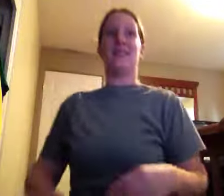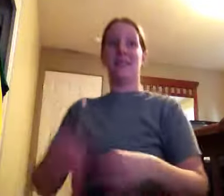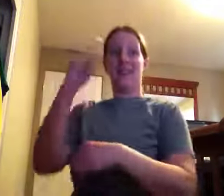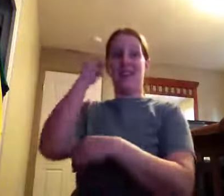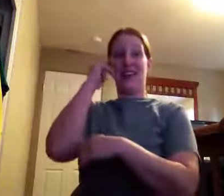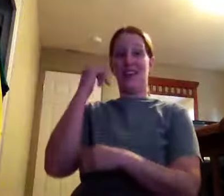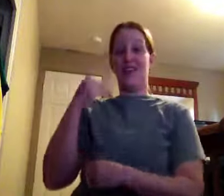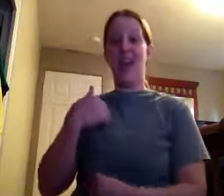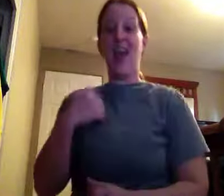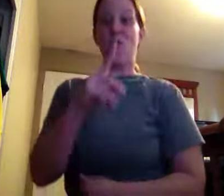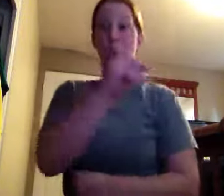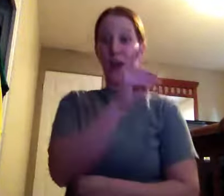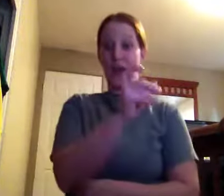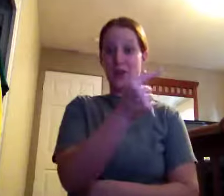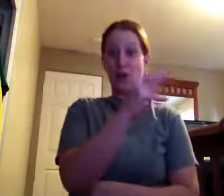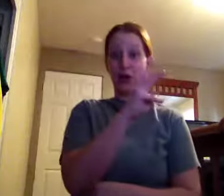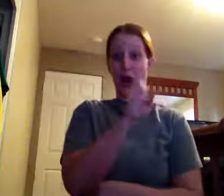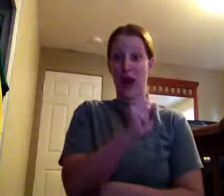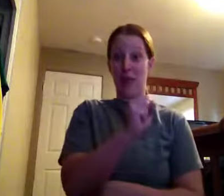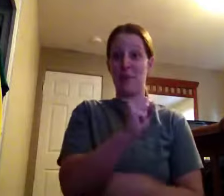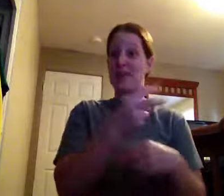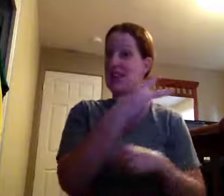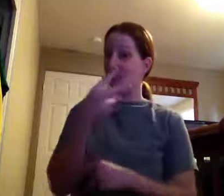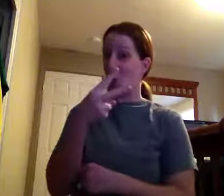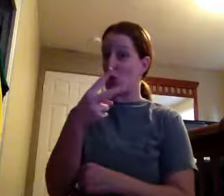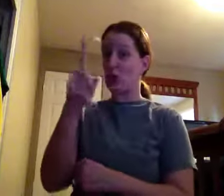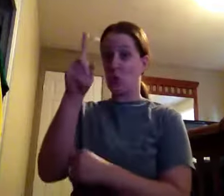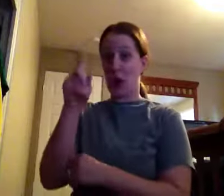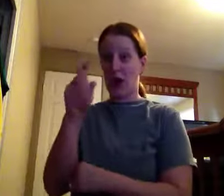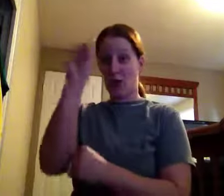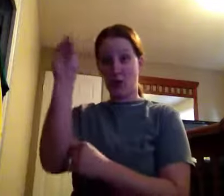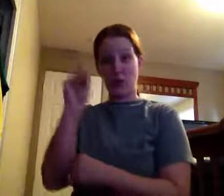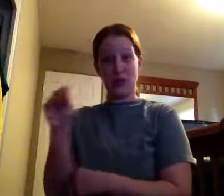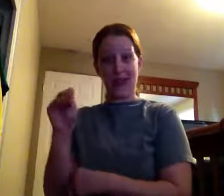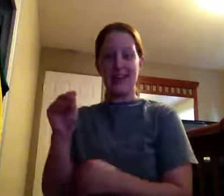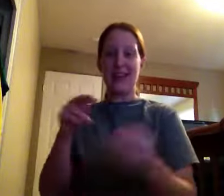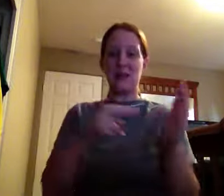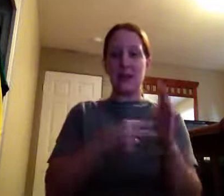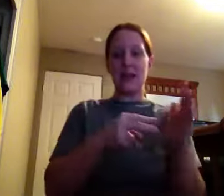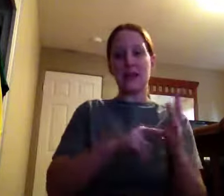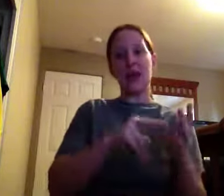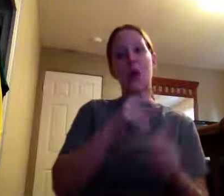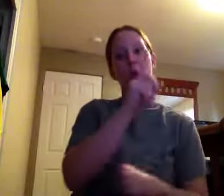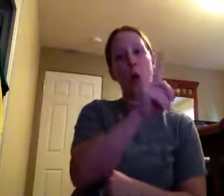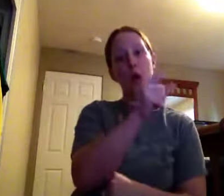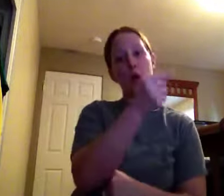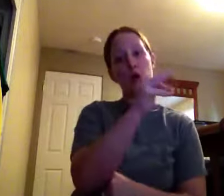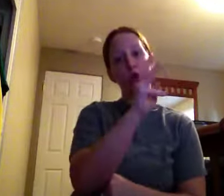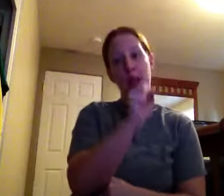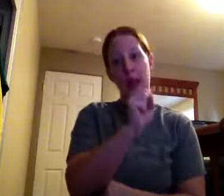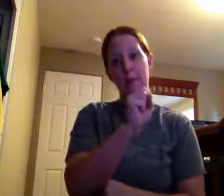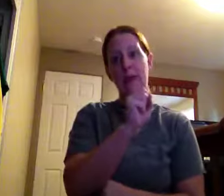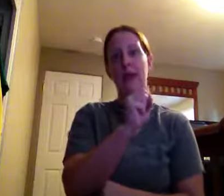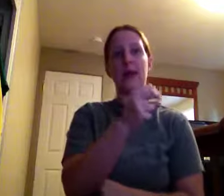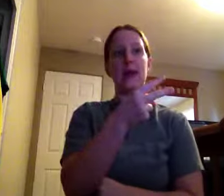1%. That's why this step works. If you understand that right now, that's good. If you don't, then don't worry about it